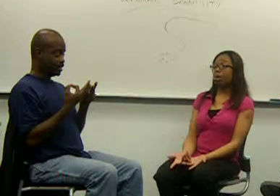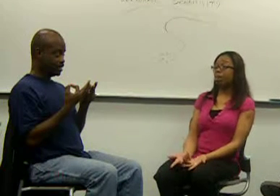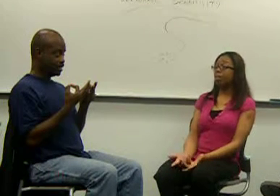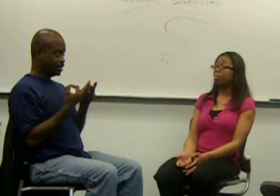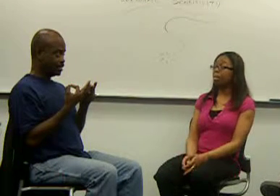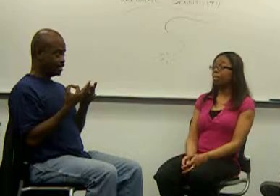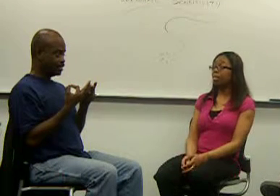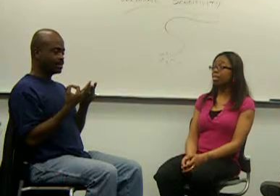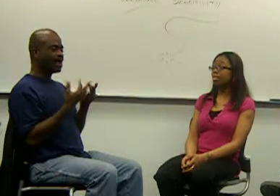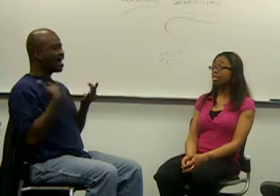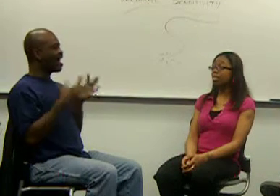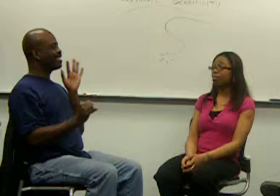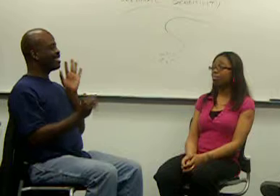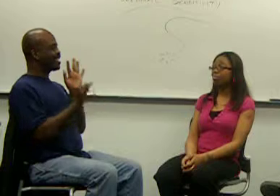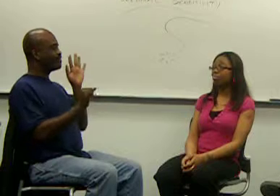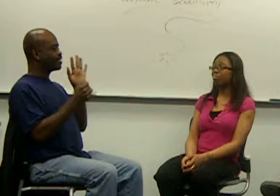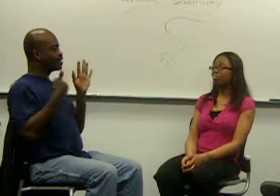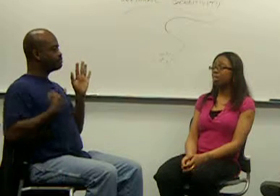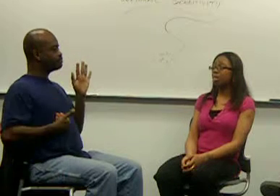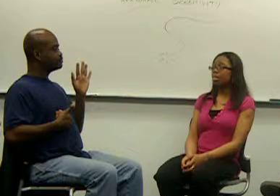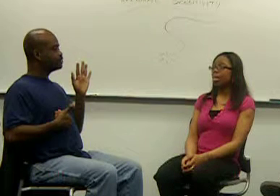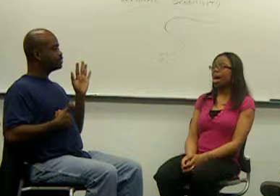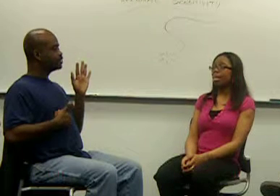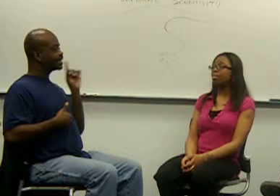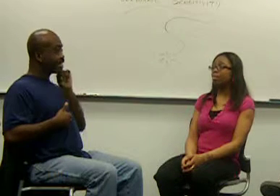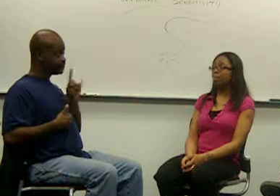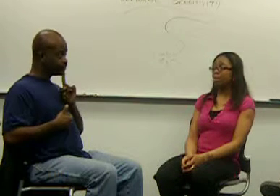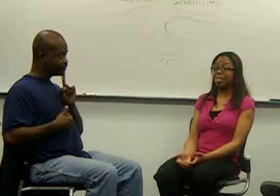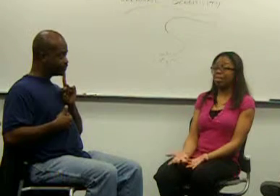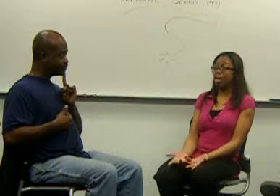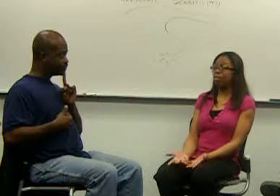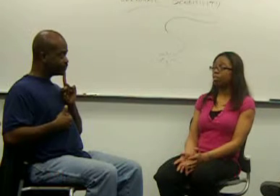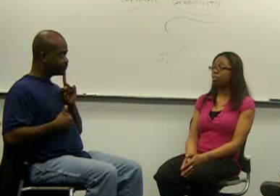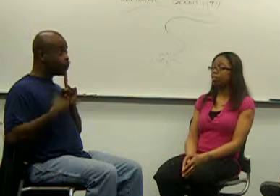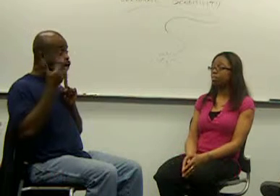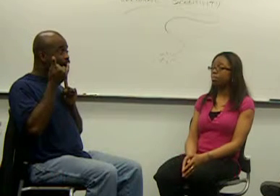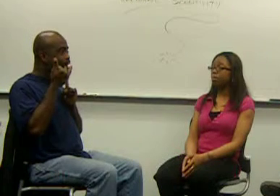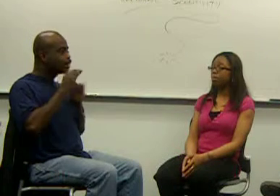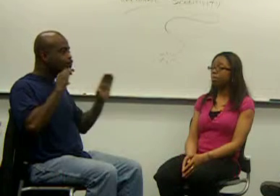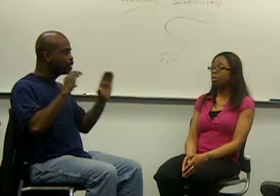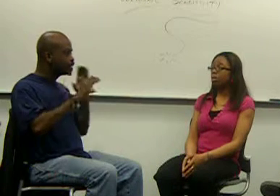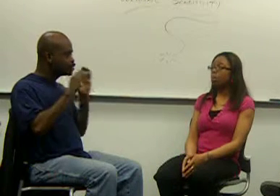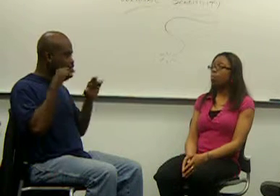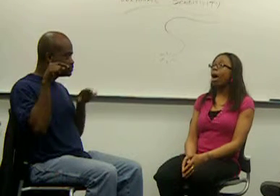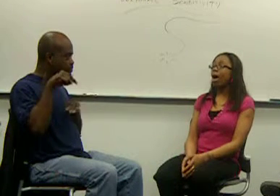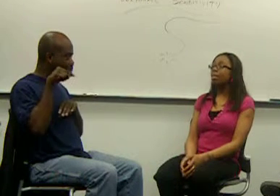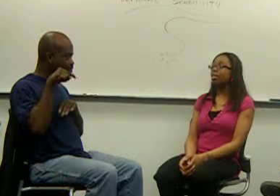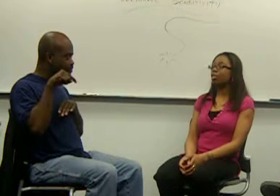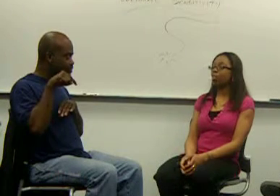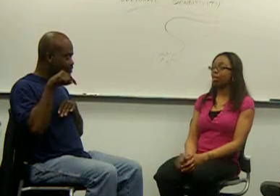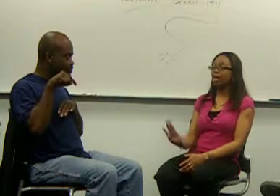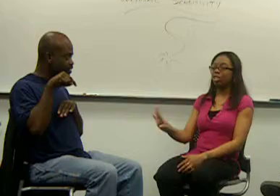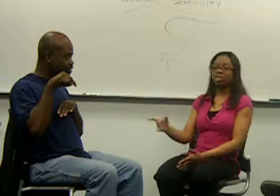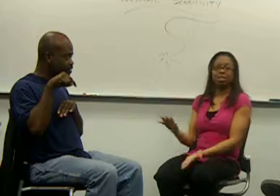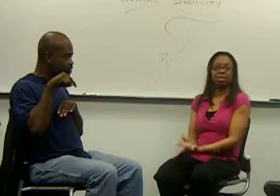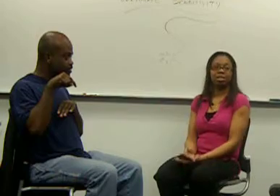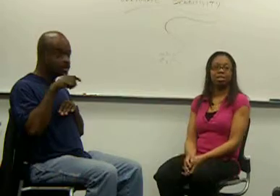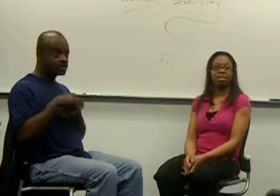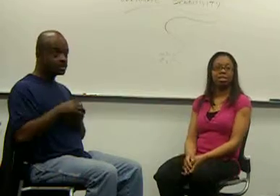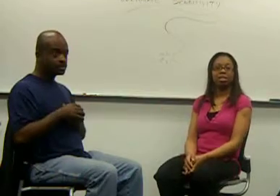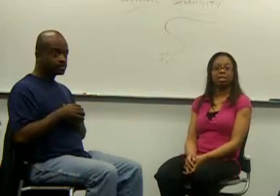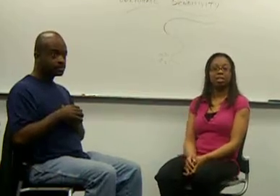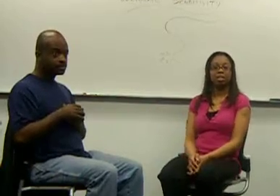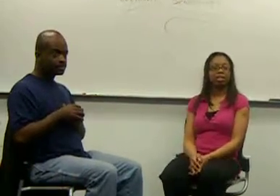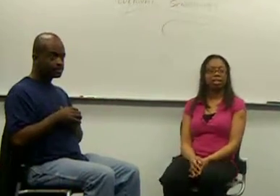Like with my family, for instance, they identify me as deaf. Why? Because of the communication.